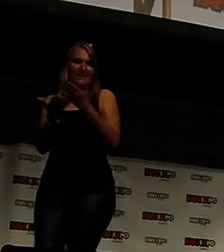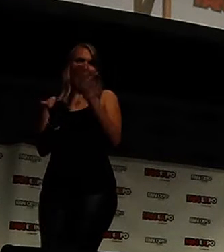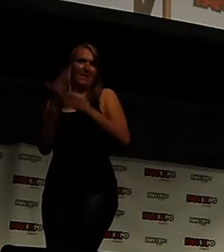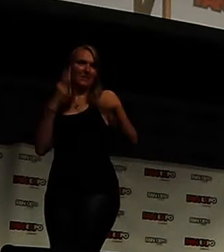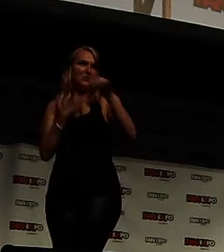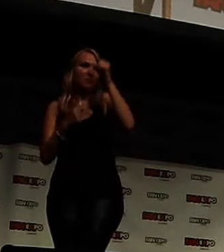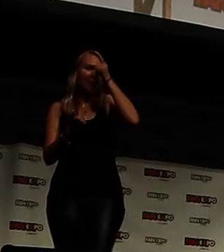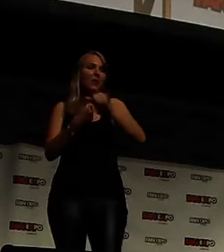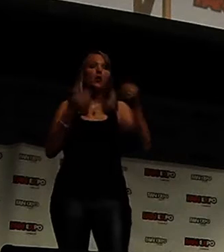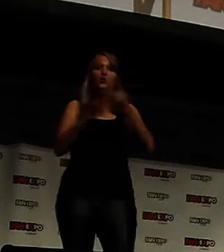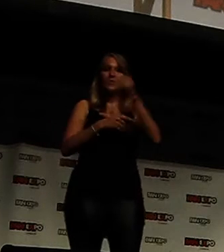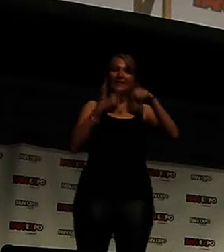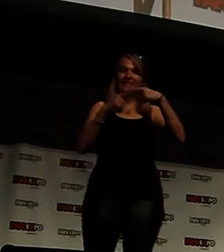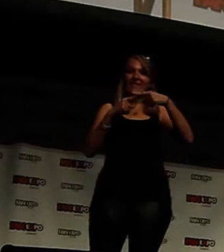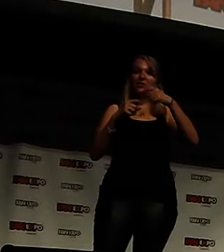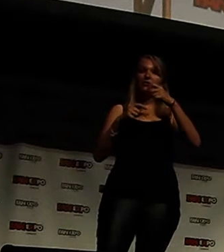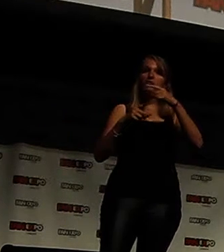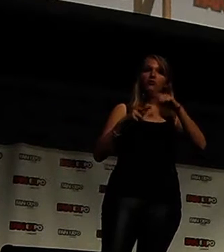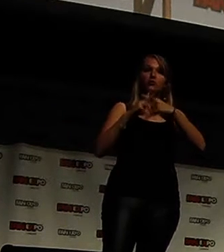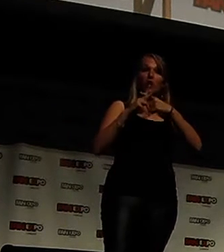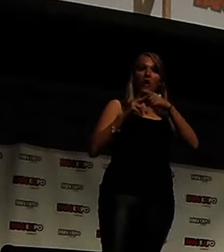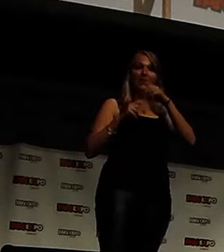on Space.